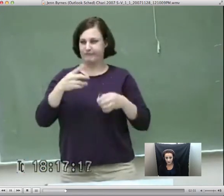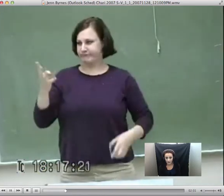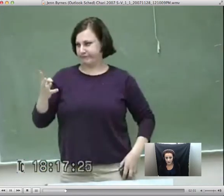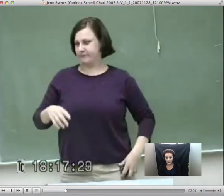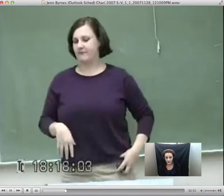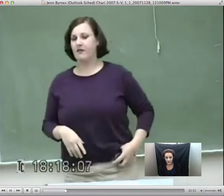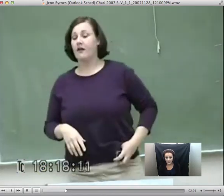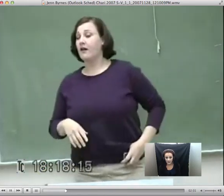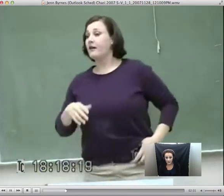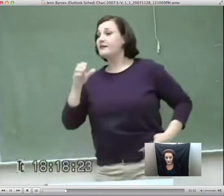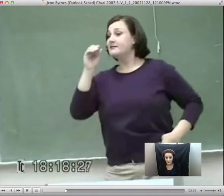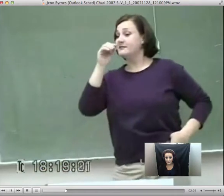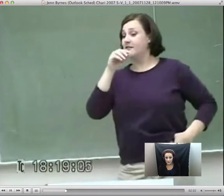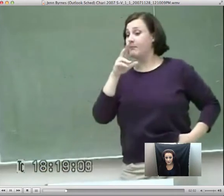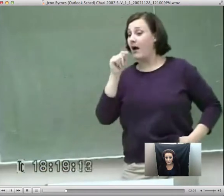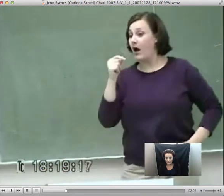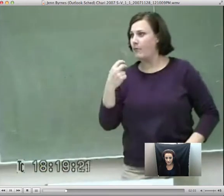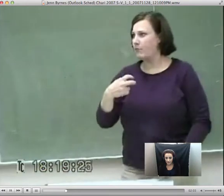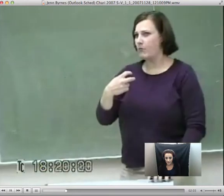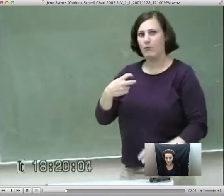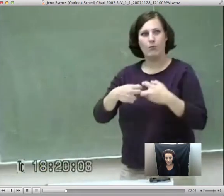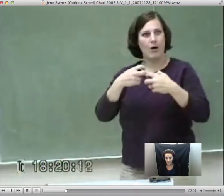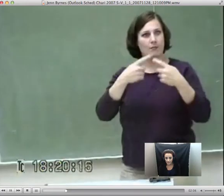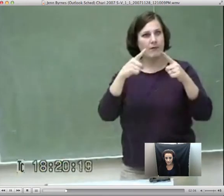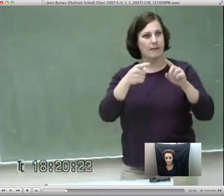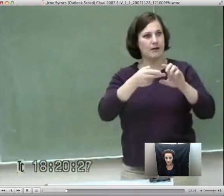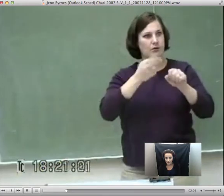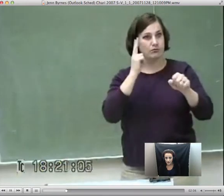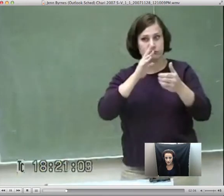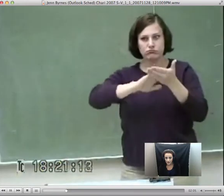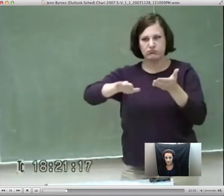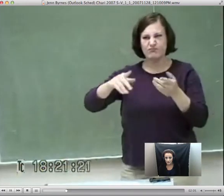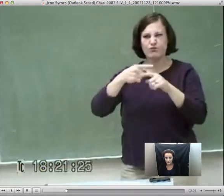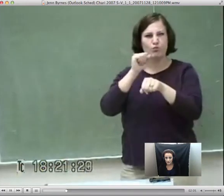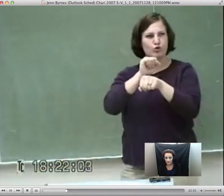So the first time I streamed it, there was a problem.